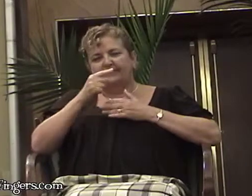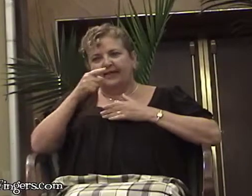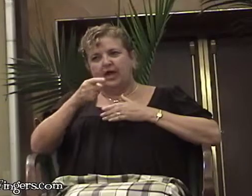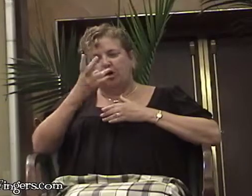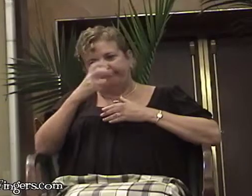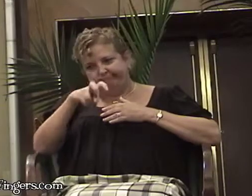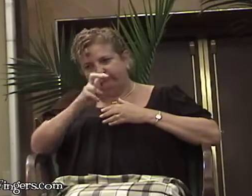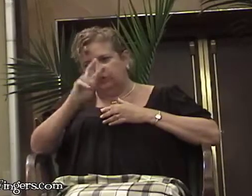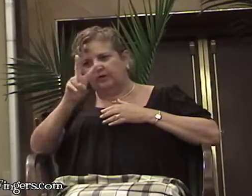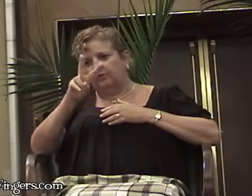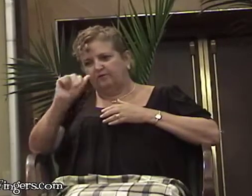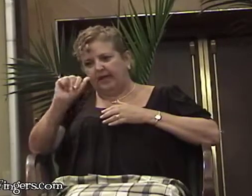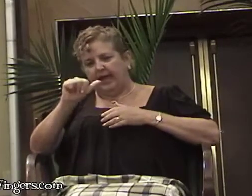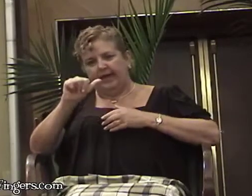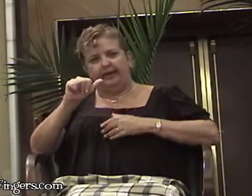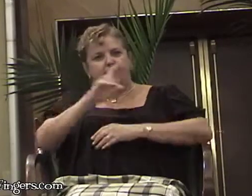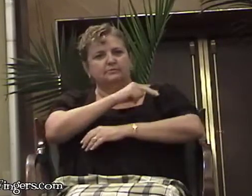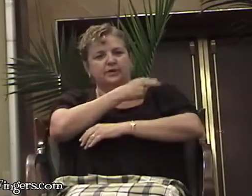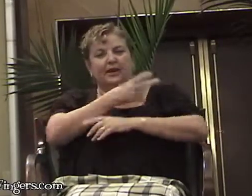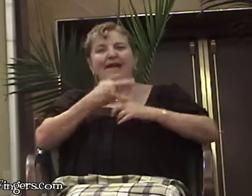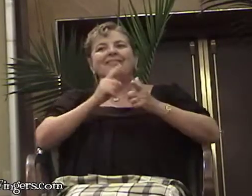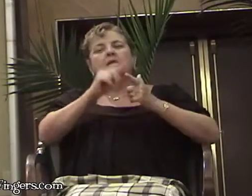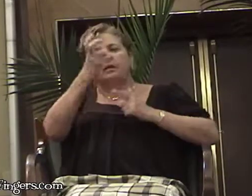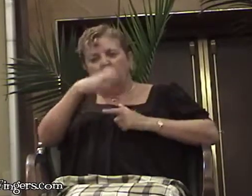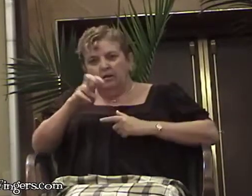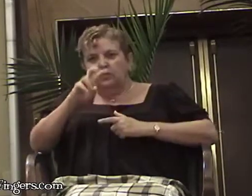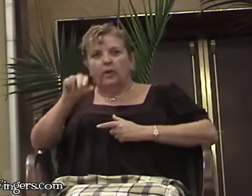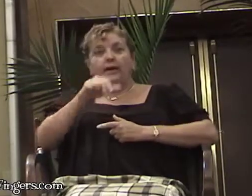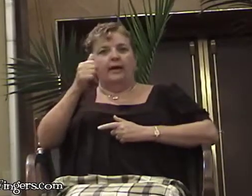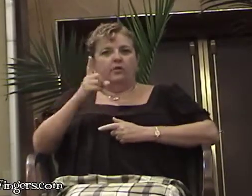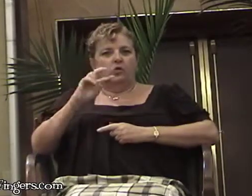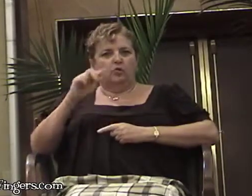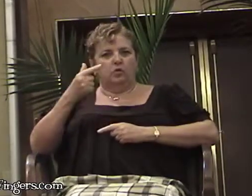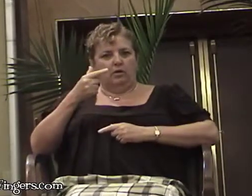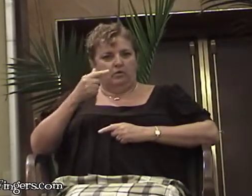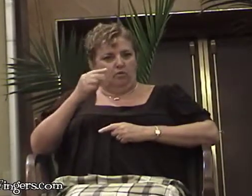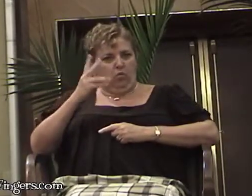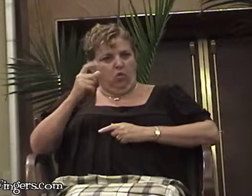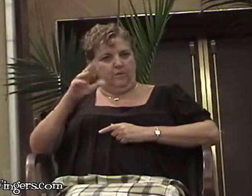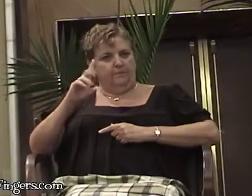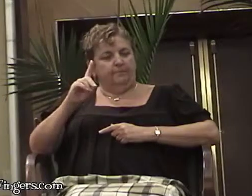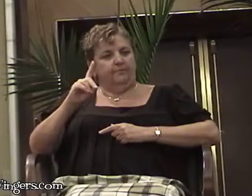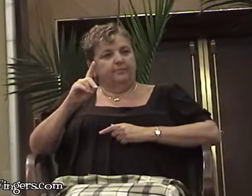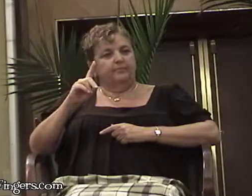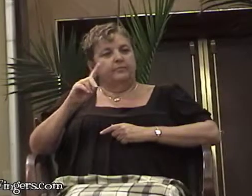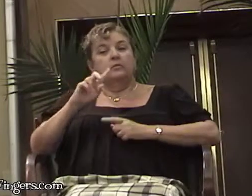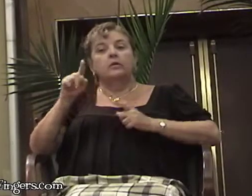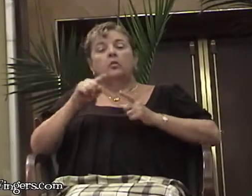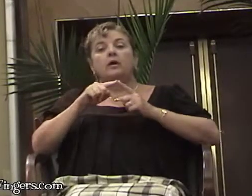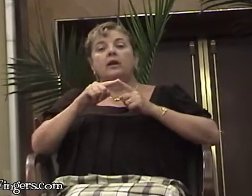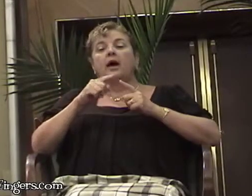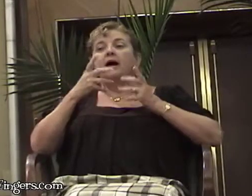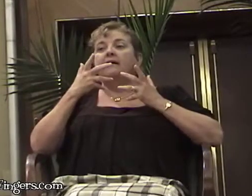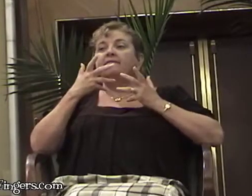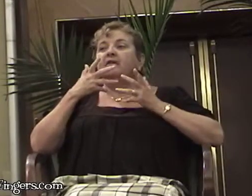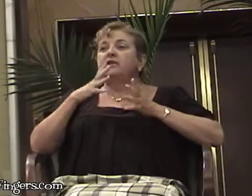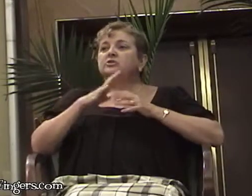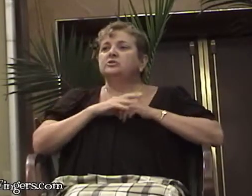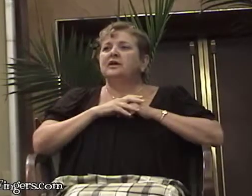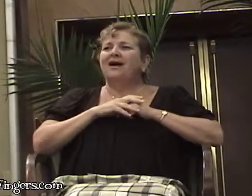ward. When I pulled over that day and made that phone call, Alcoholics Anonymous was the furthest thing from my mind. I didn't think I had a problem with alcohol. I